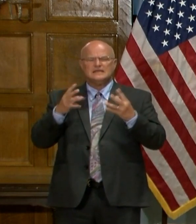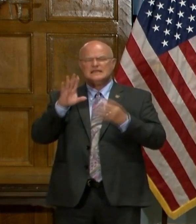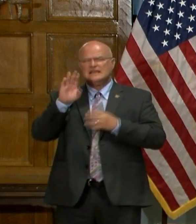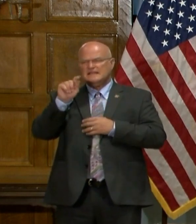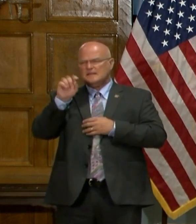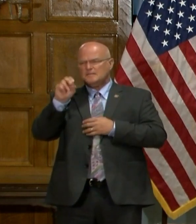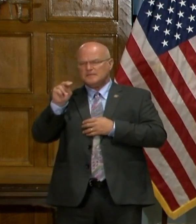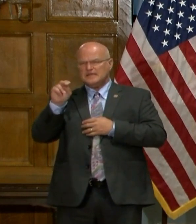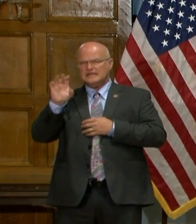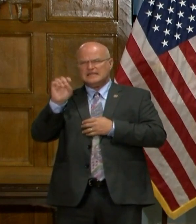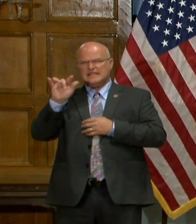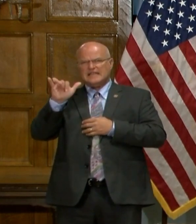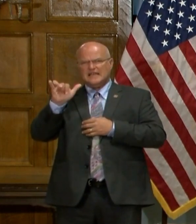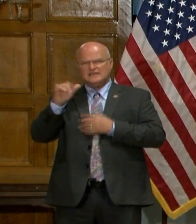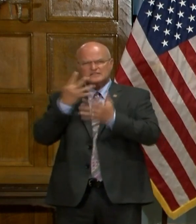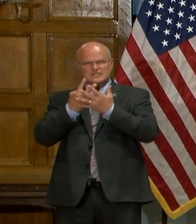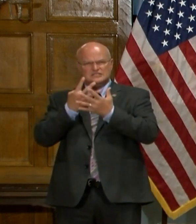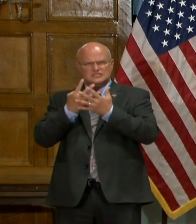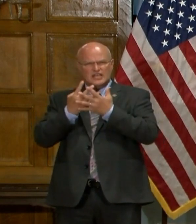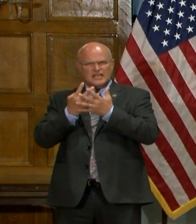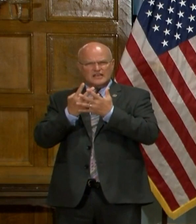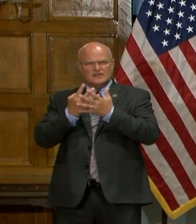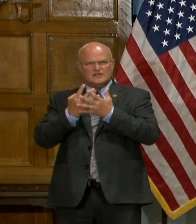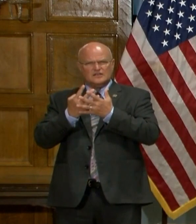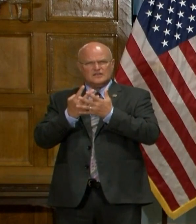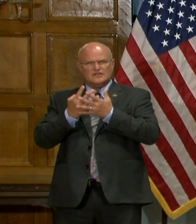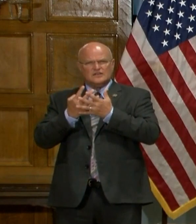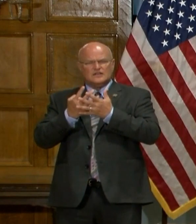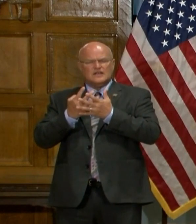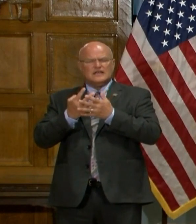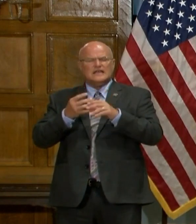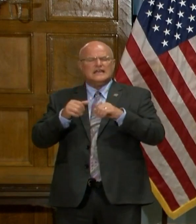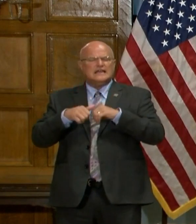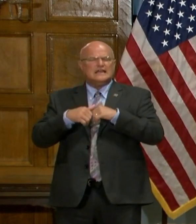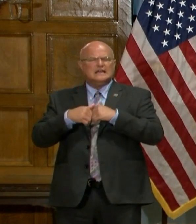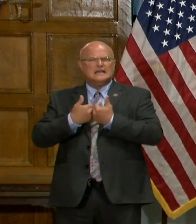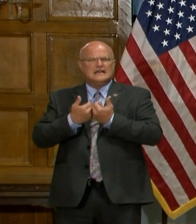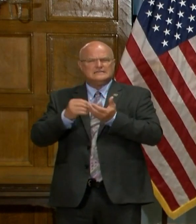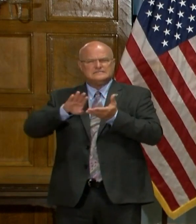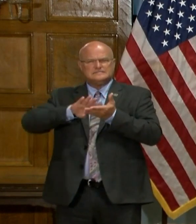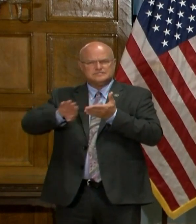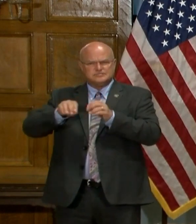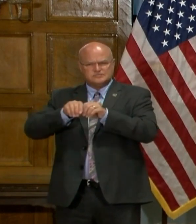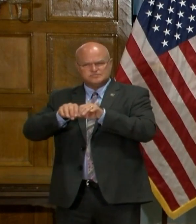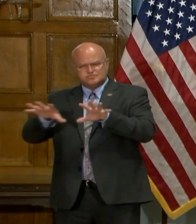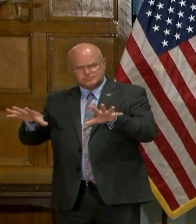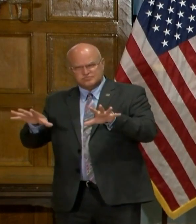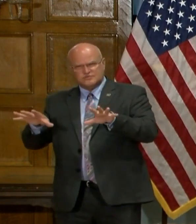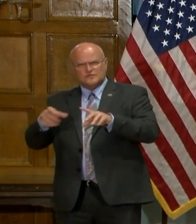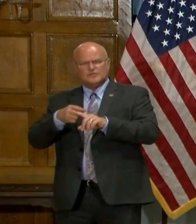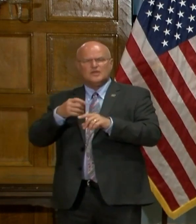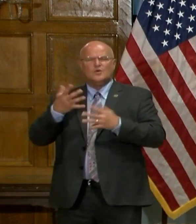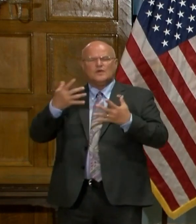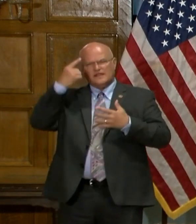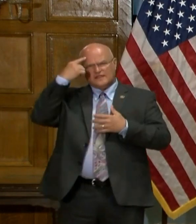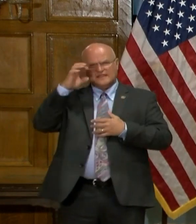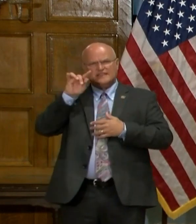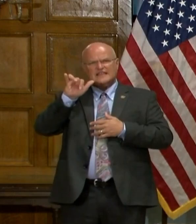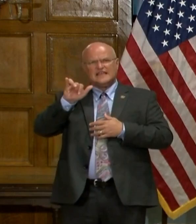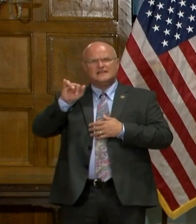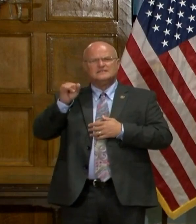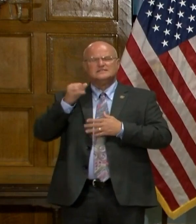County Jail. How are the detainees being released from the county jails contributing to the community spread, and what should the county jails be